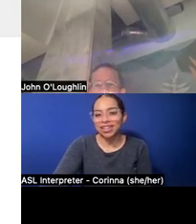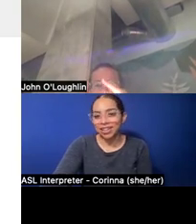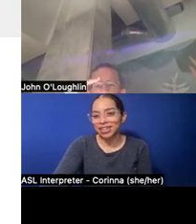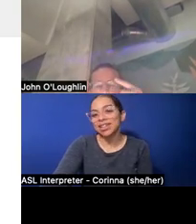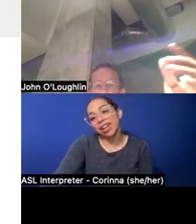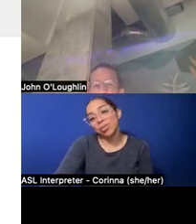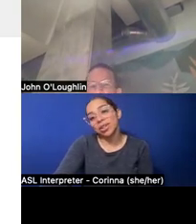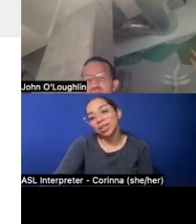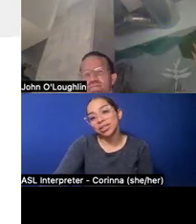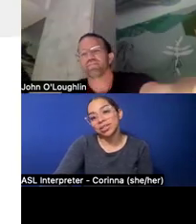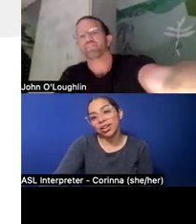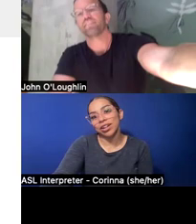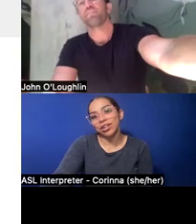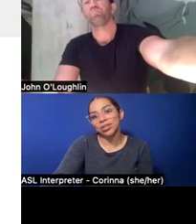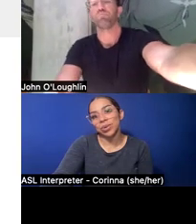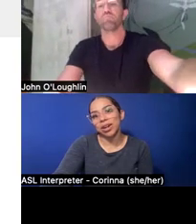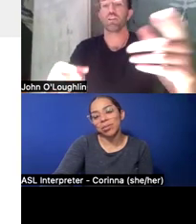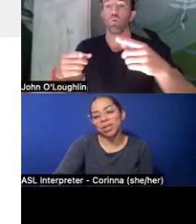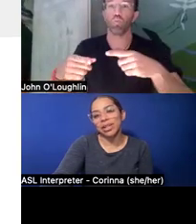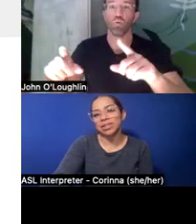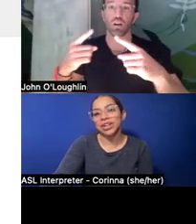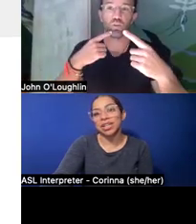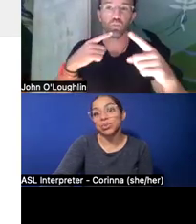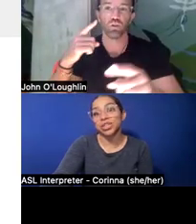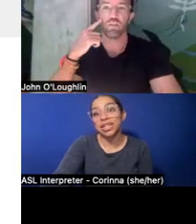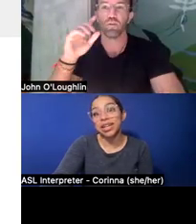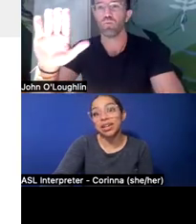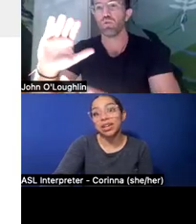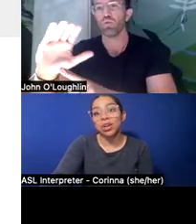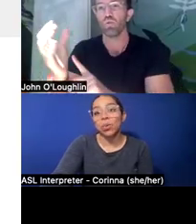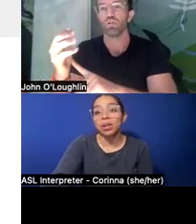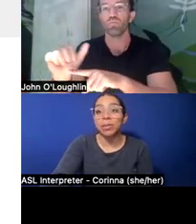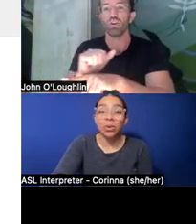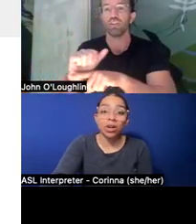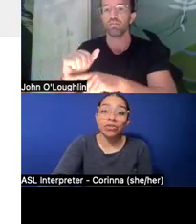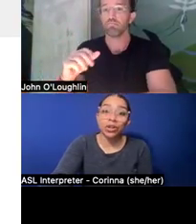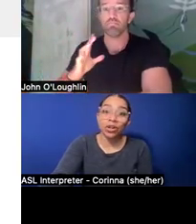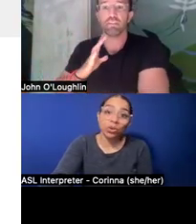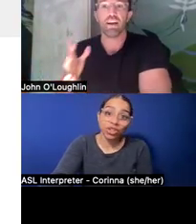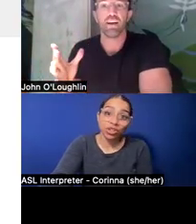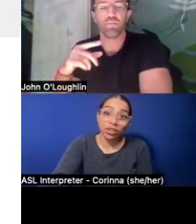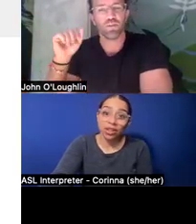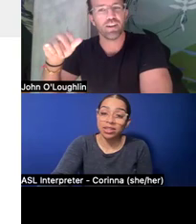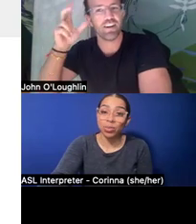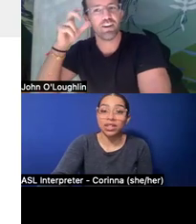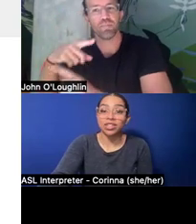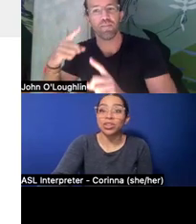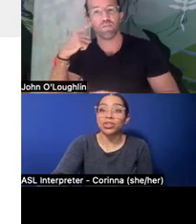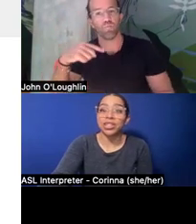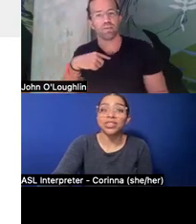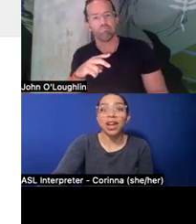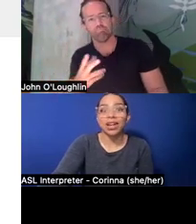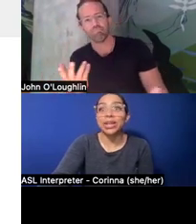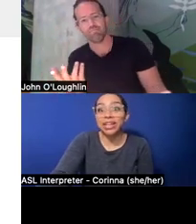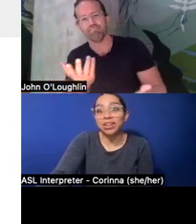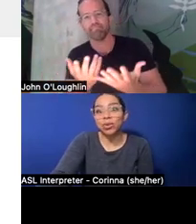And the camera is starting at your nose going up, and you can't see your hands when you're signing. While it may work for your culture, and that's a practice in your culture,